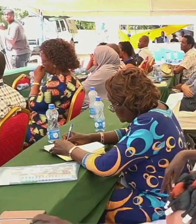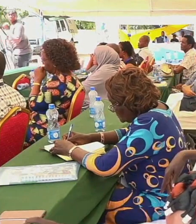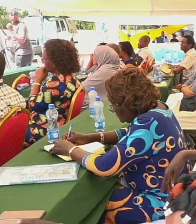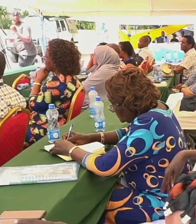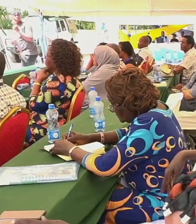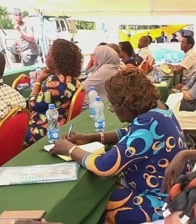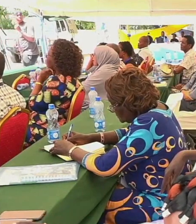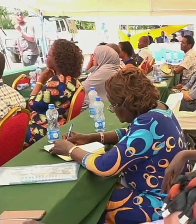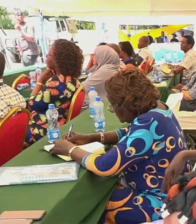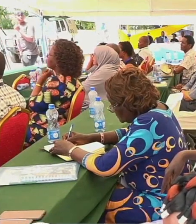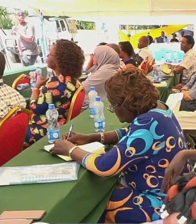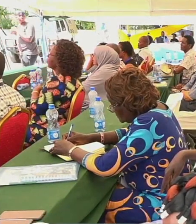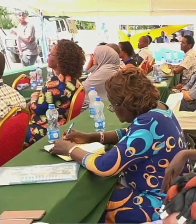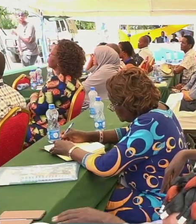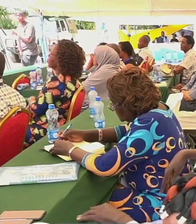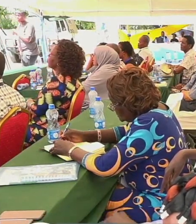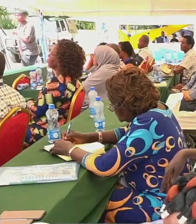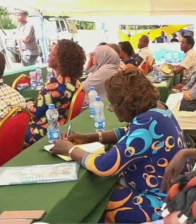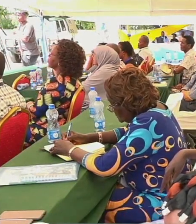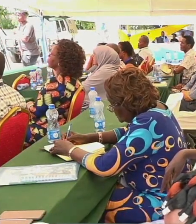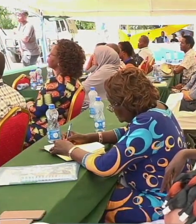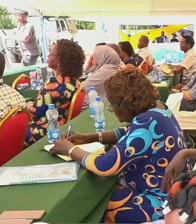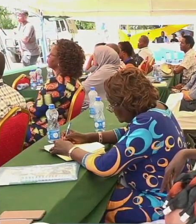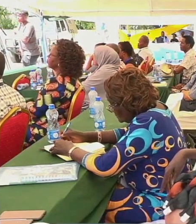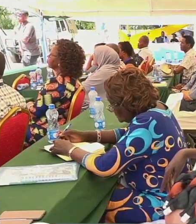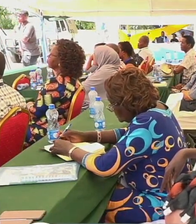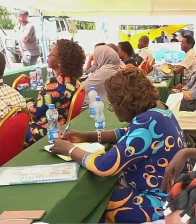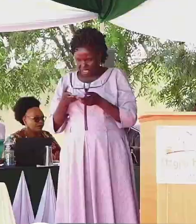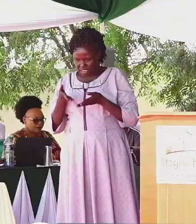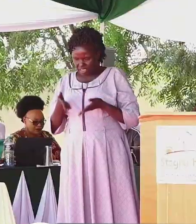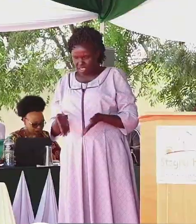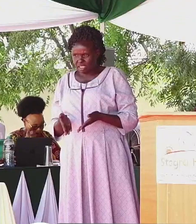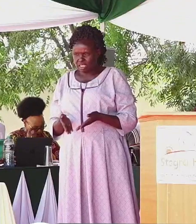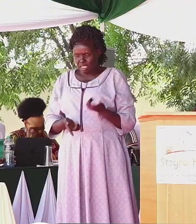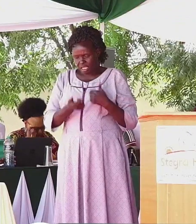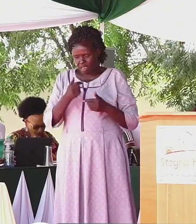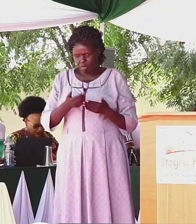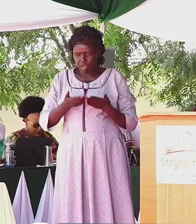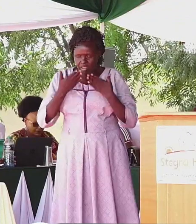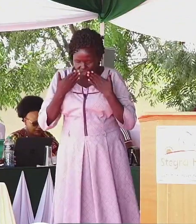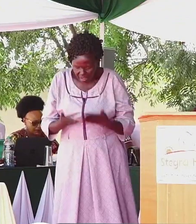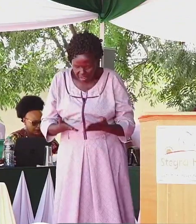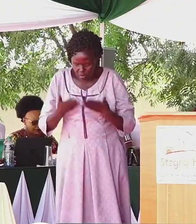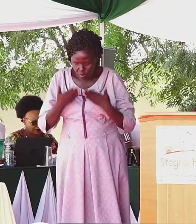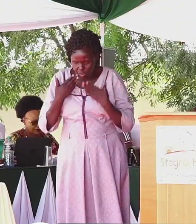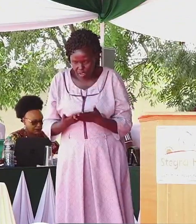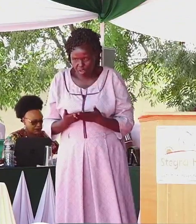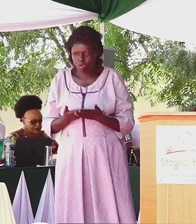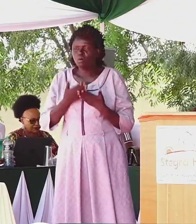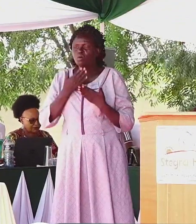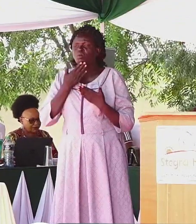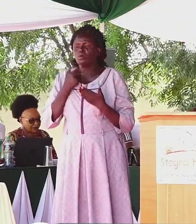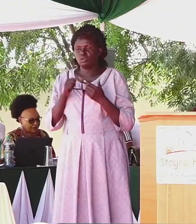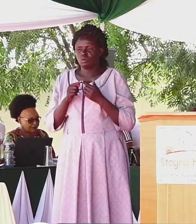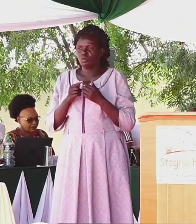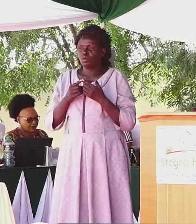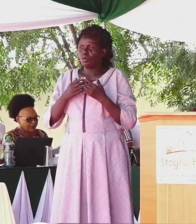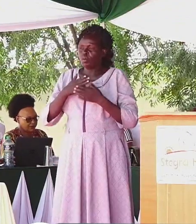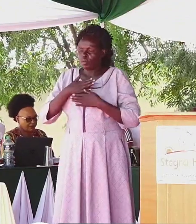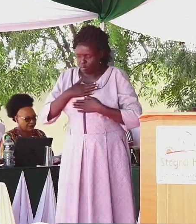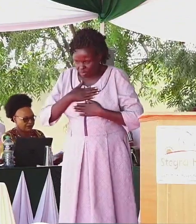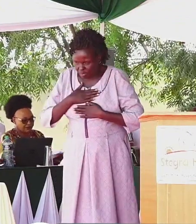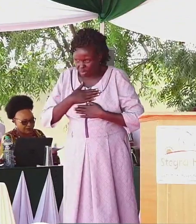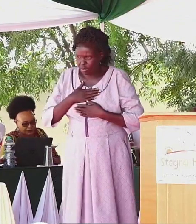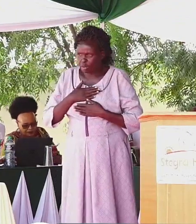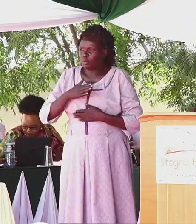chairperson of the committee that organized this to come in and just say thank you, because we want to appreciate people who have done a lot for